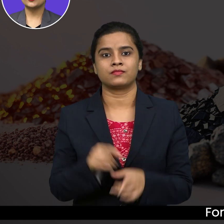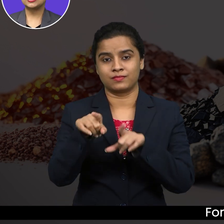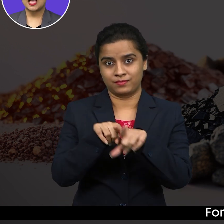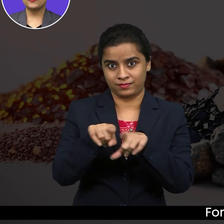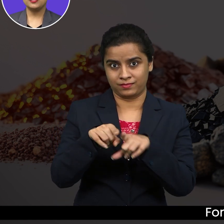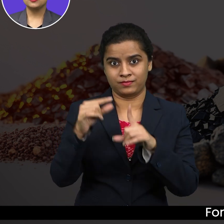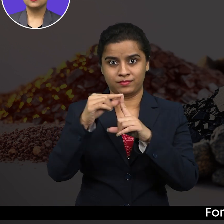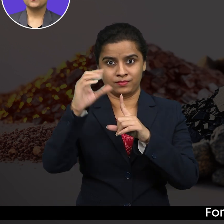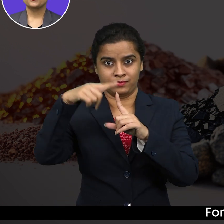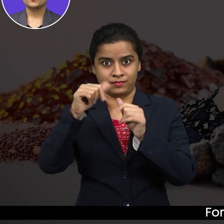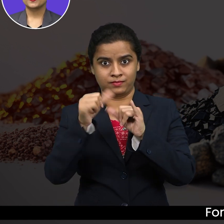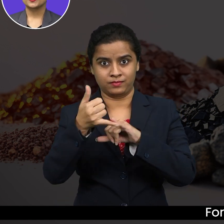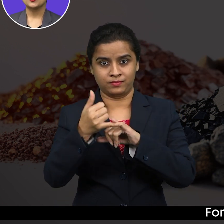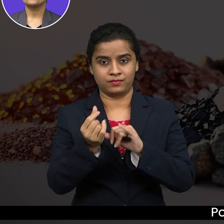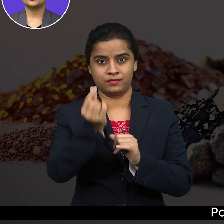For example,